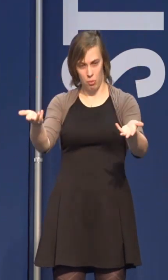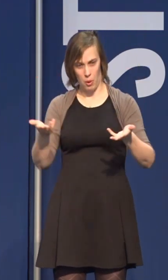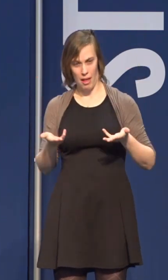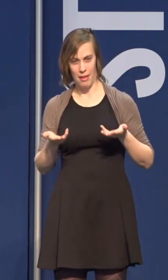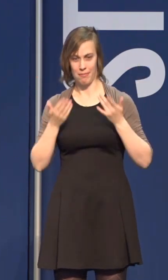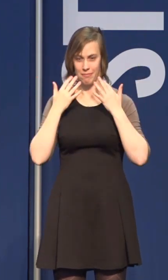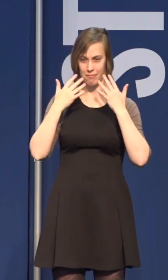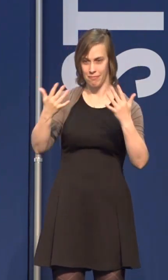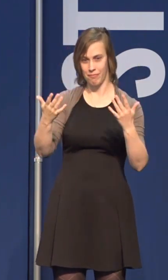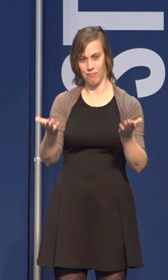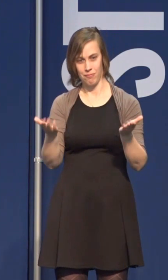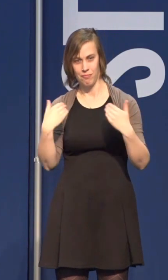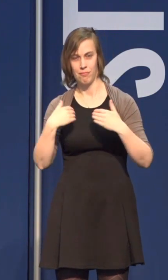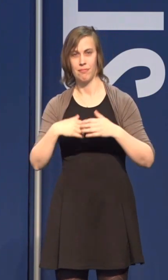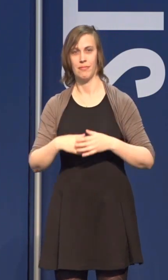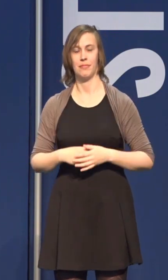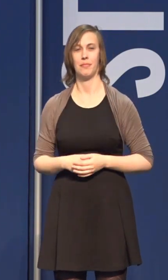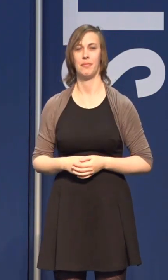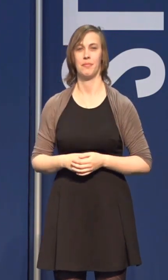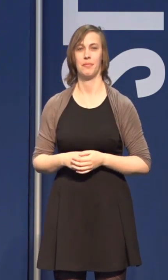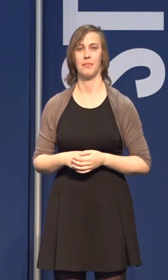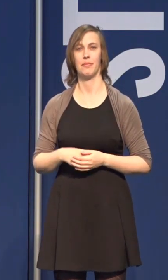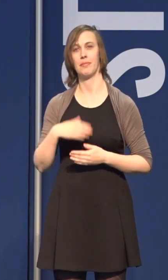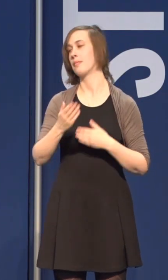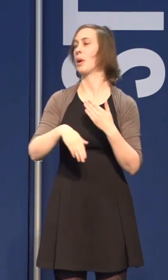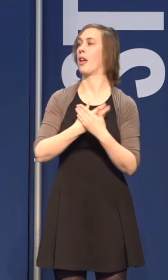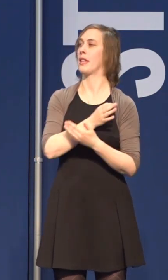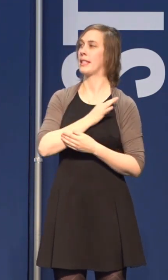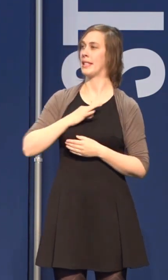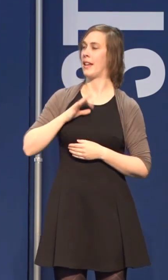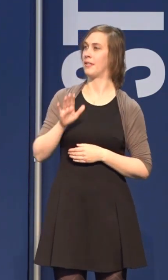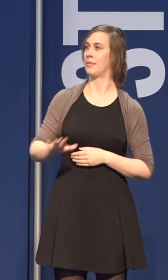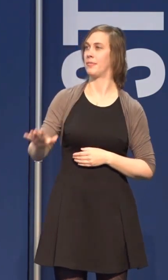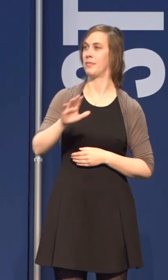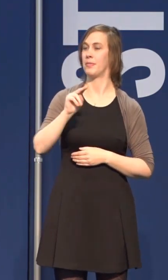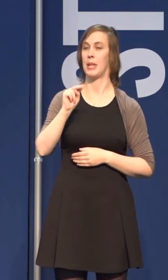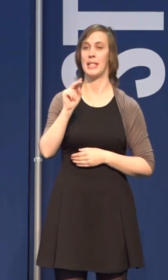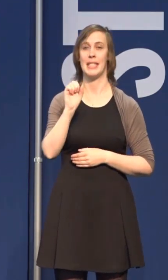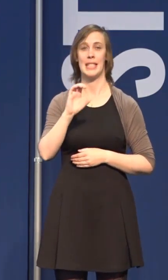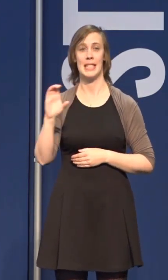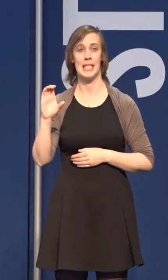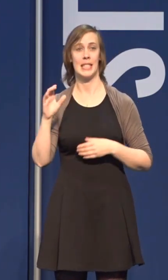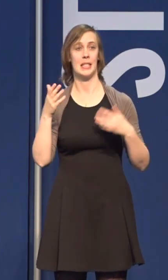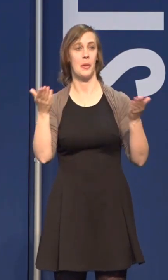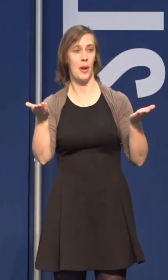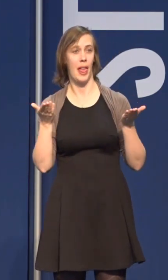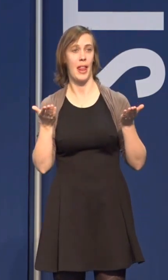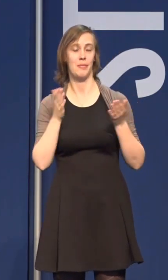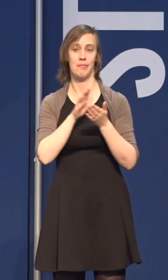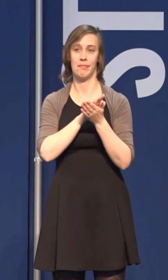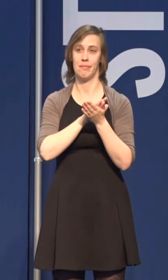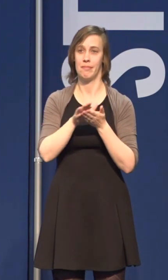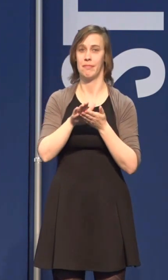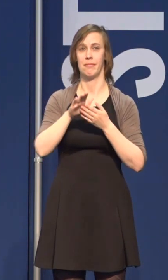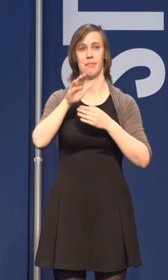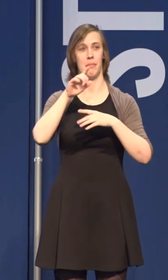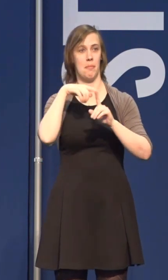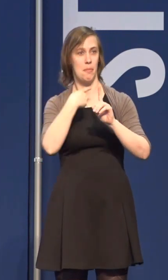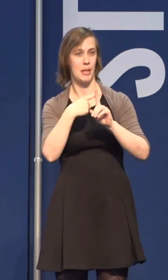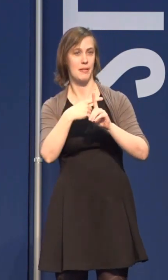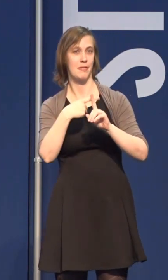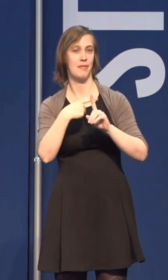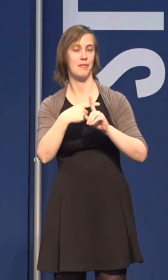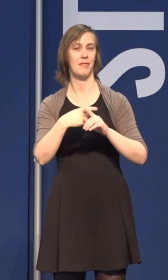hope. Every one of the faculty members on campus was welcoming, kind, and positive. And I think it's fair to say I've never